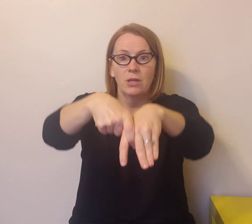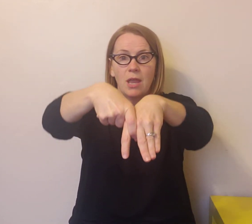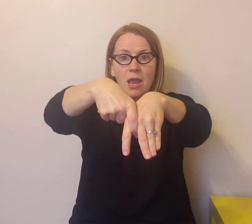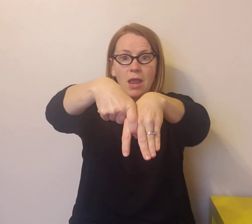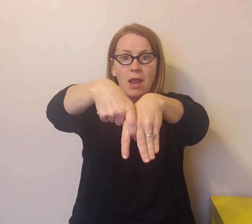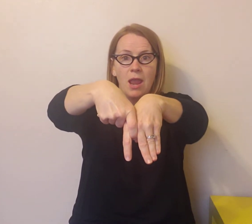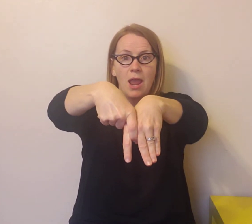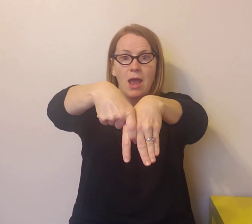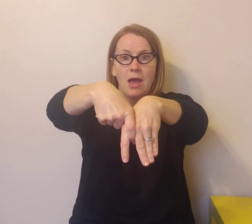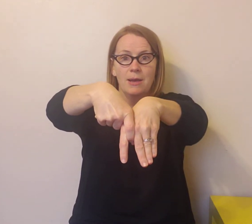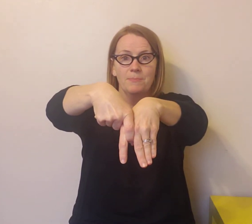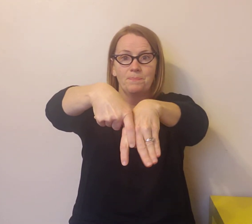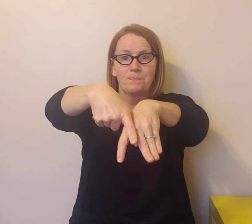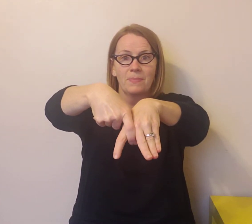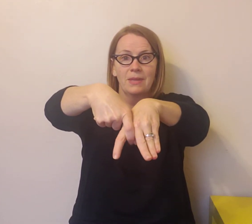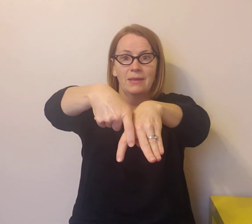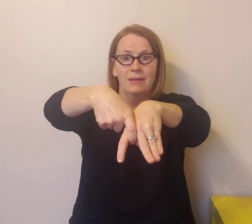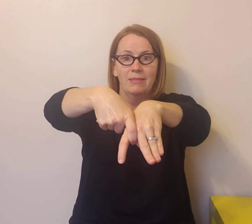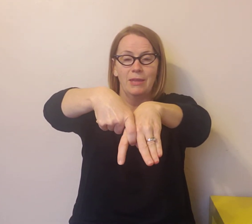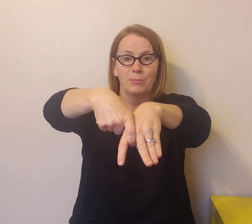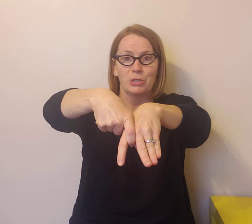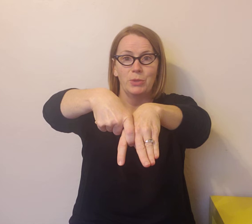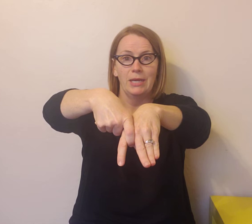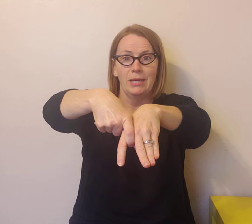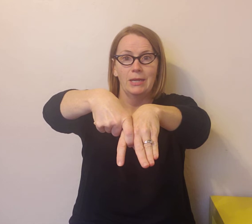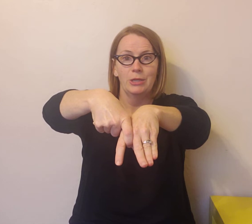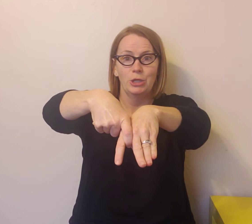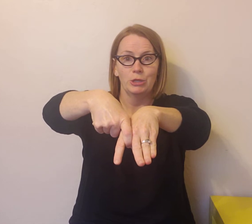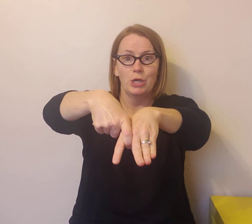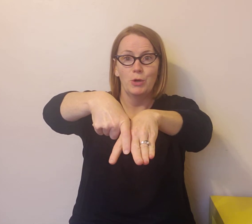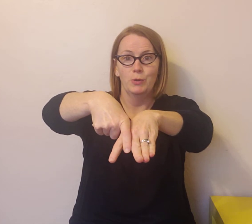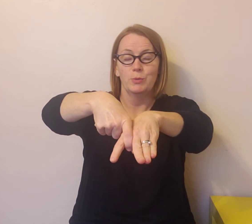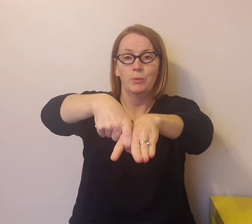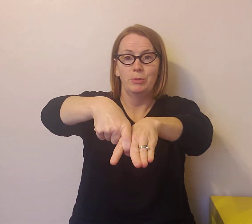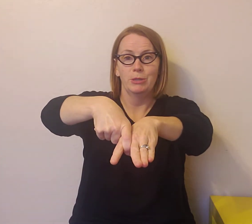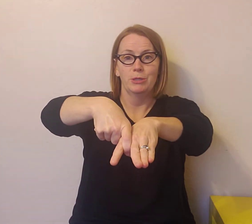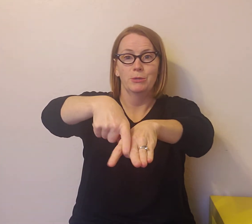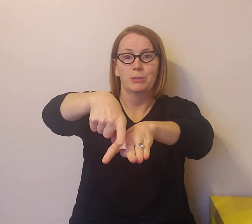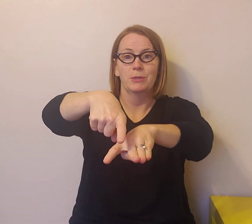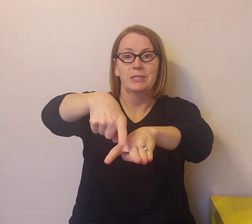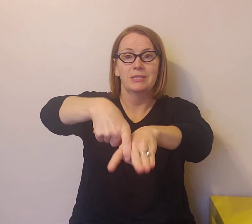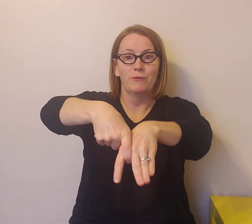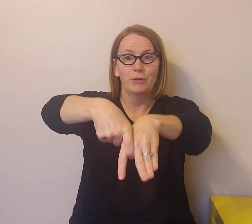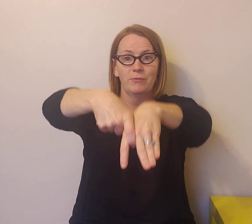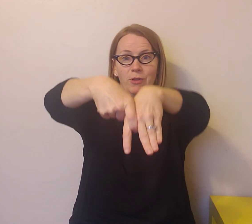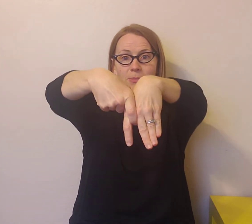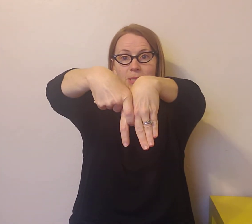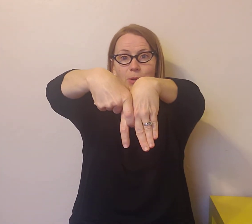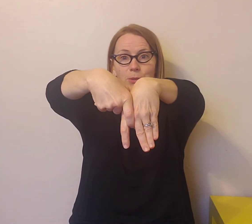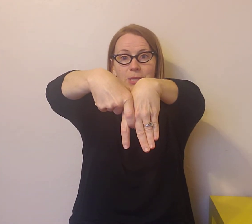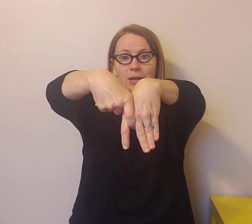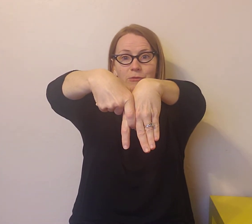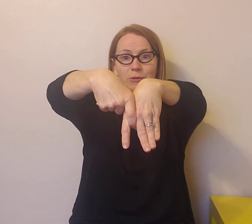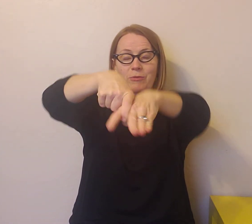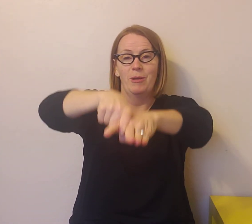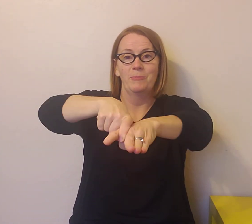thing between your toes what would be your toes so this is a flip-flop yeah it looks like a flip-flop